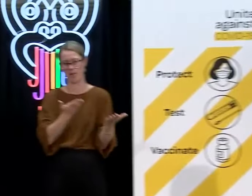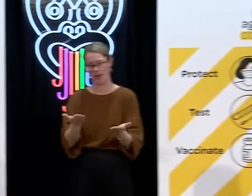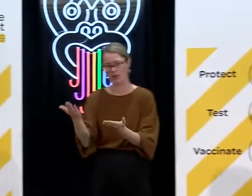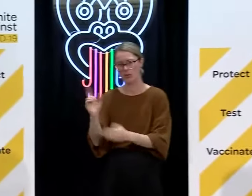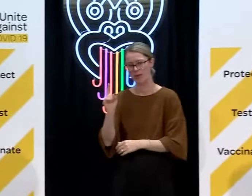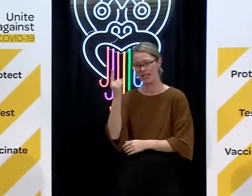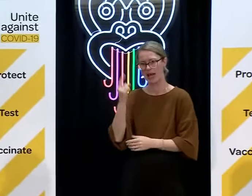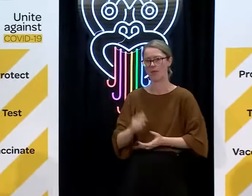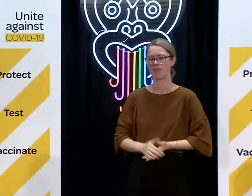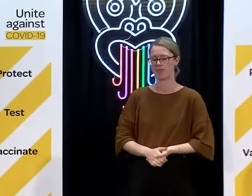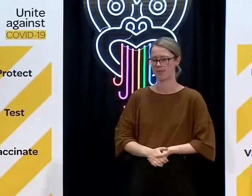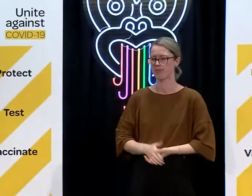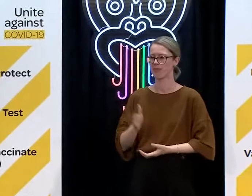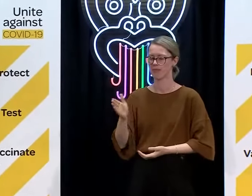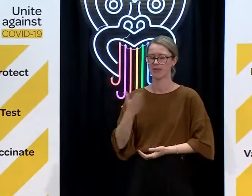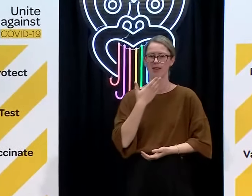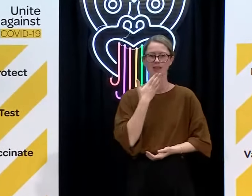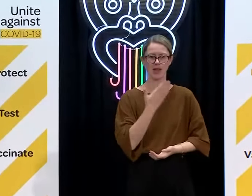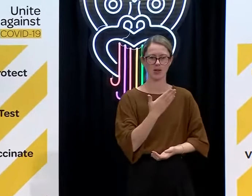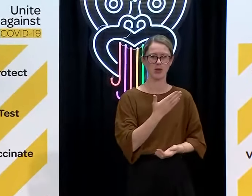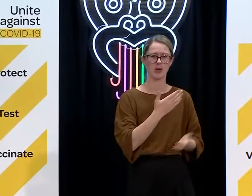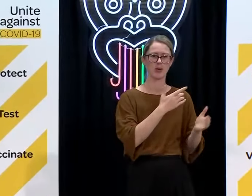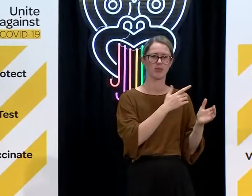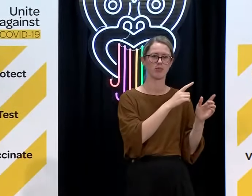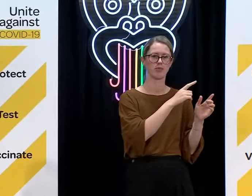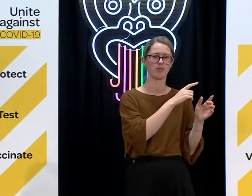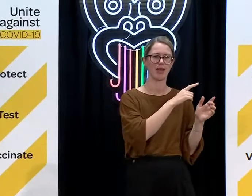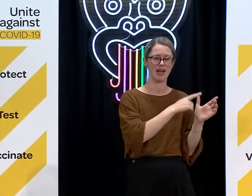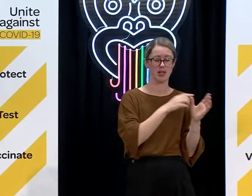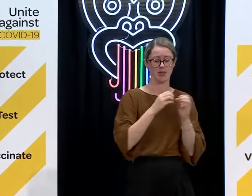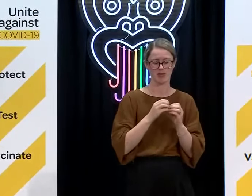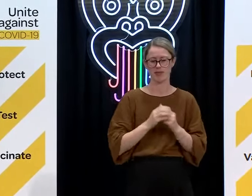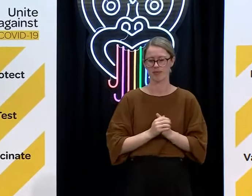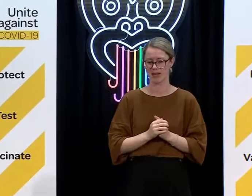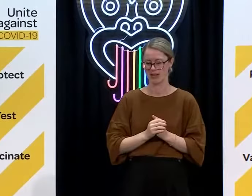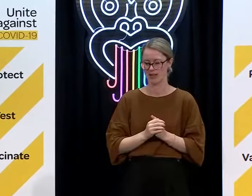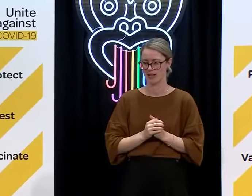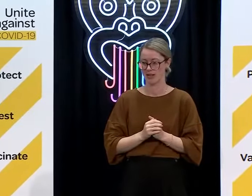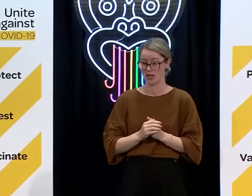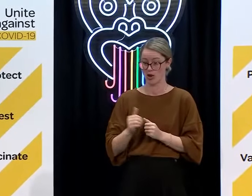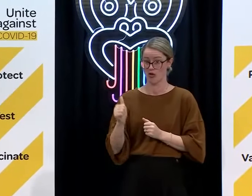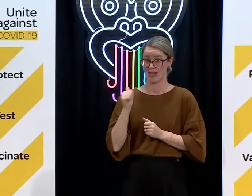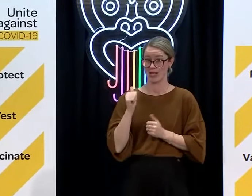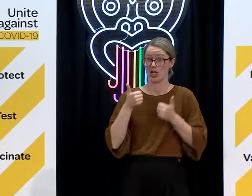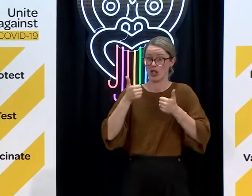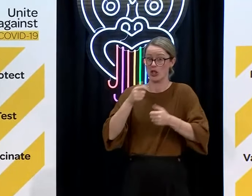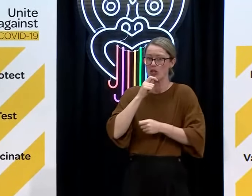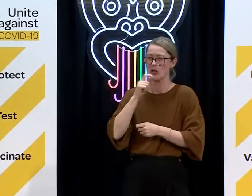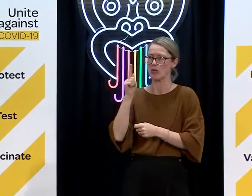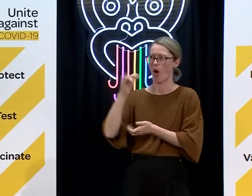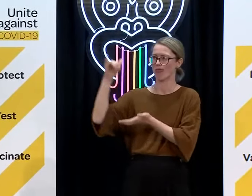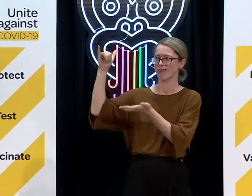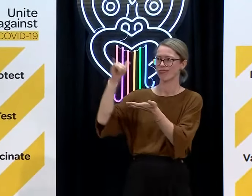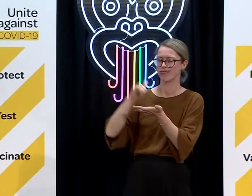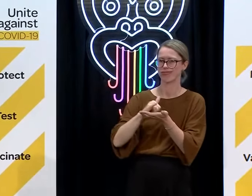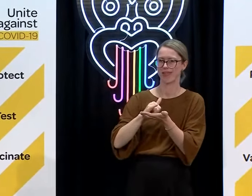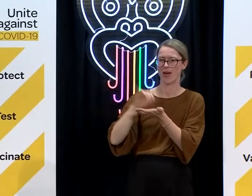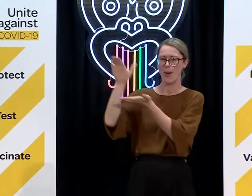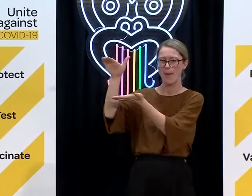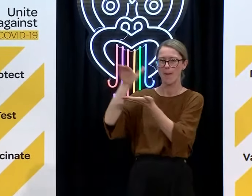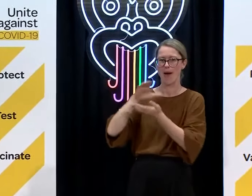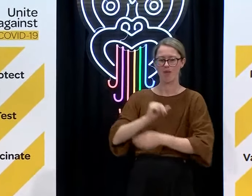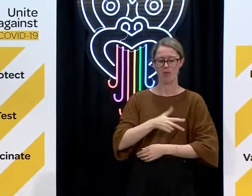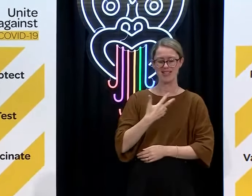Minita. Thank you, Dr. Bloomfield. Some good news just out of Auckland International Airport. I can confirm that the first batch of doses that we purchased